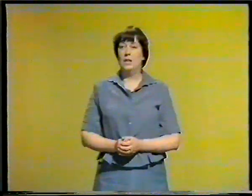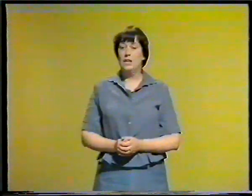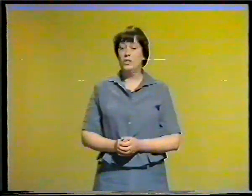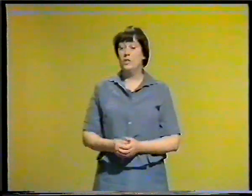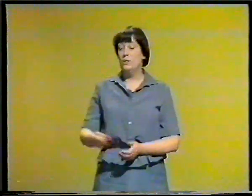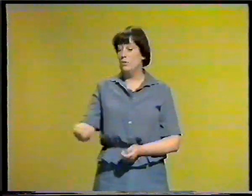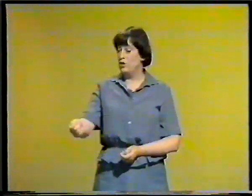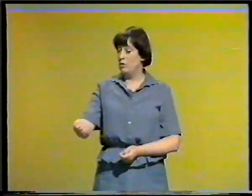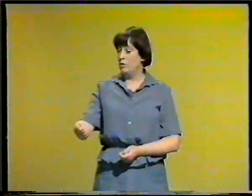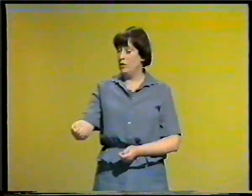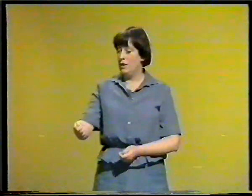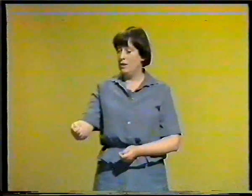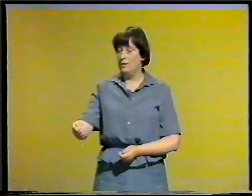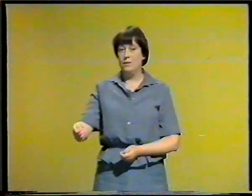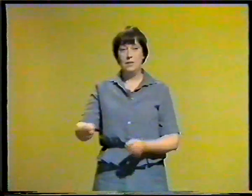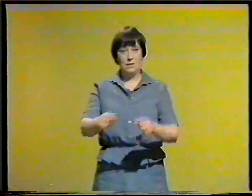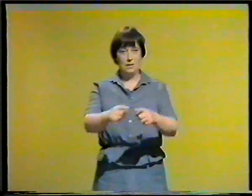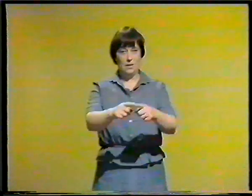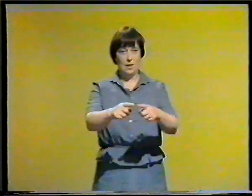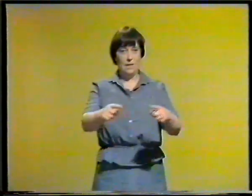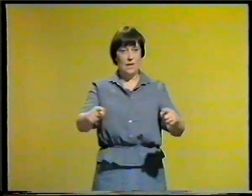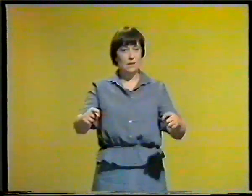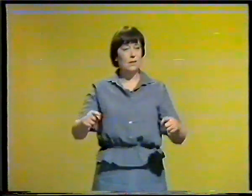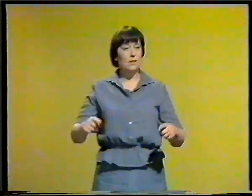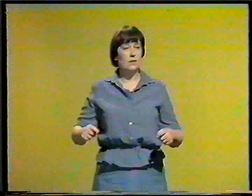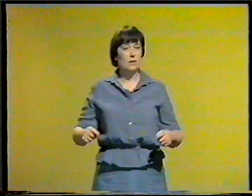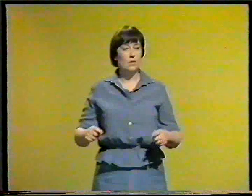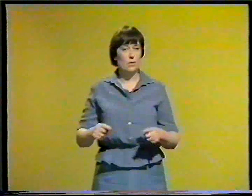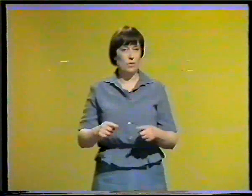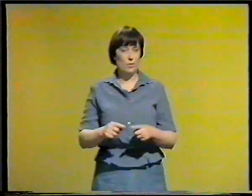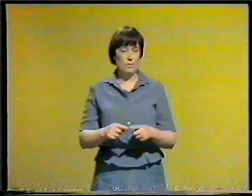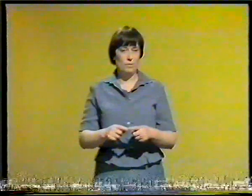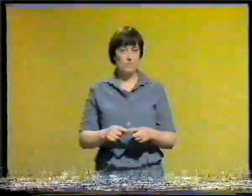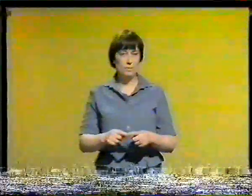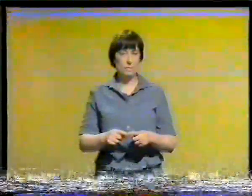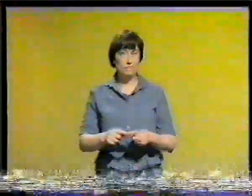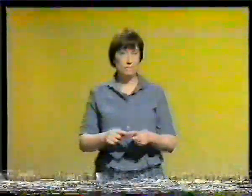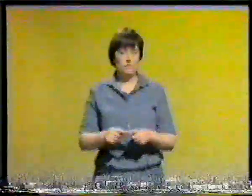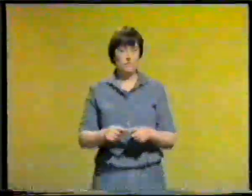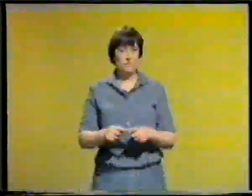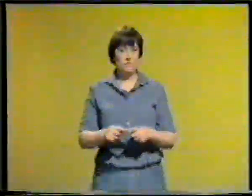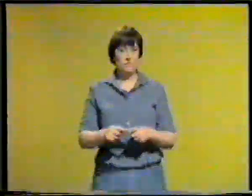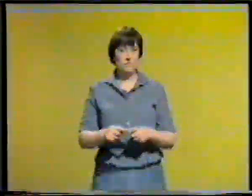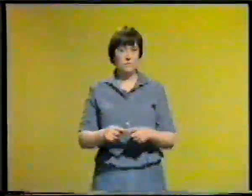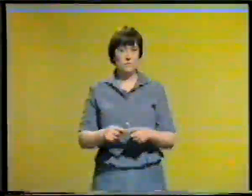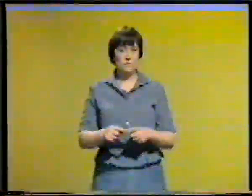Kitchen, you could show cooking, and then the room.